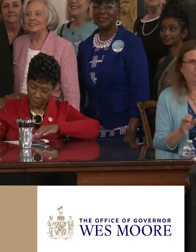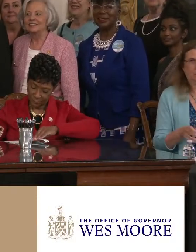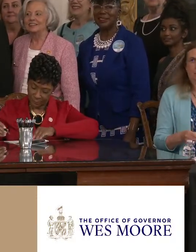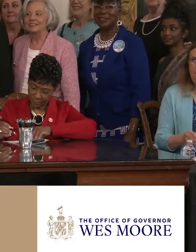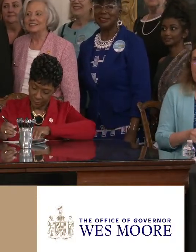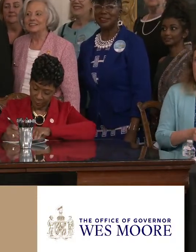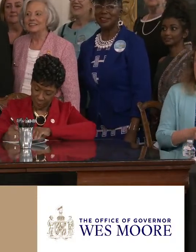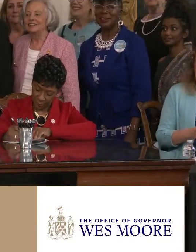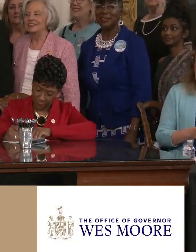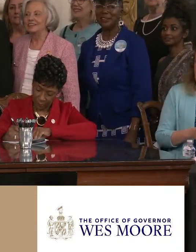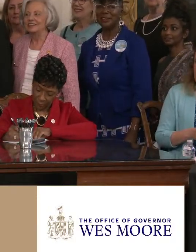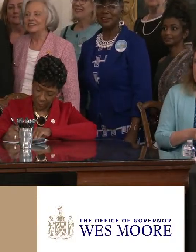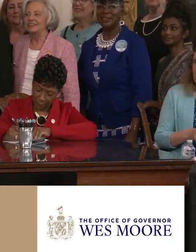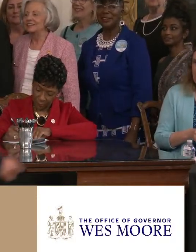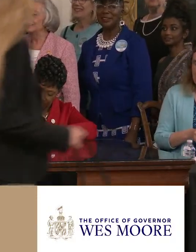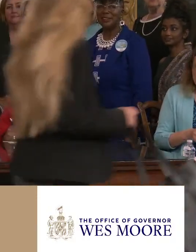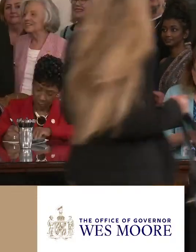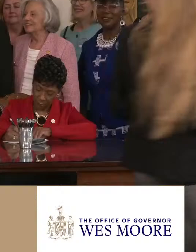Come around to the other end.